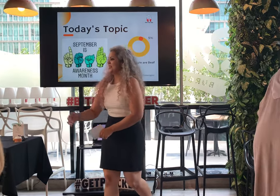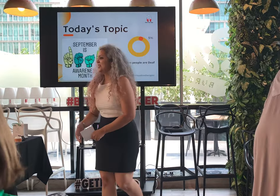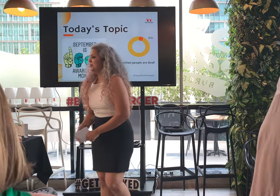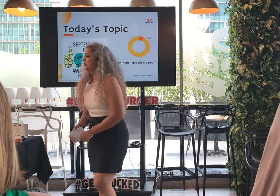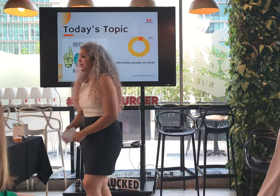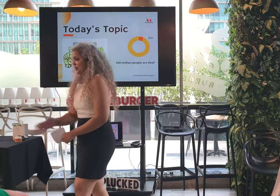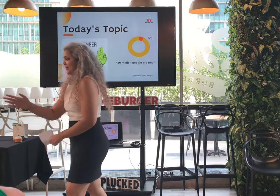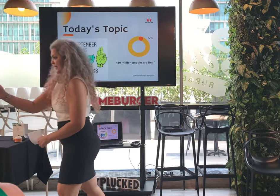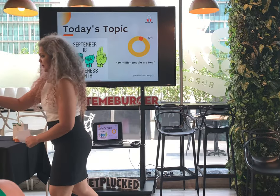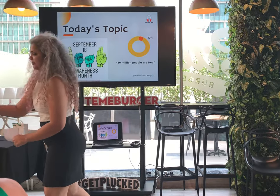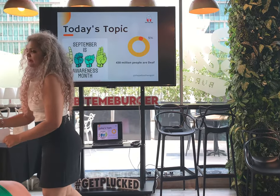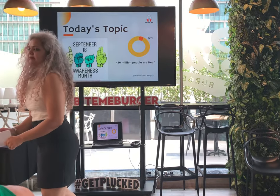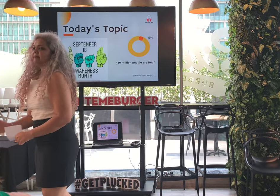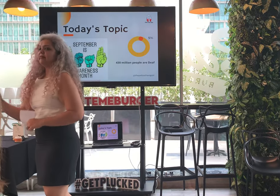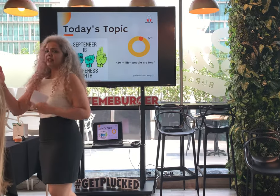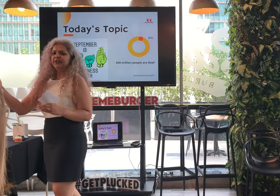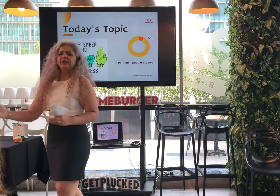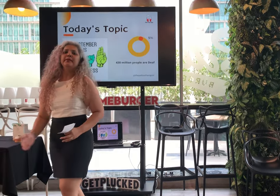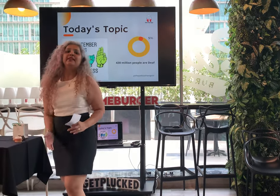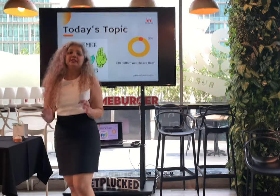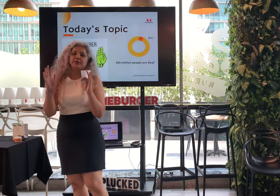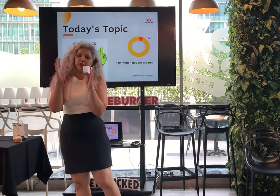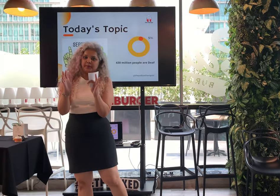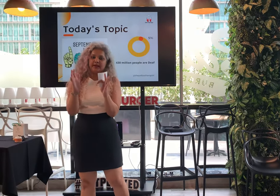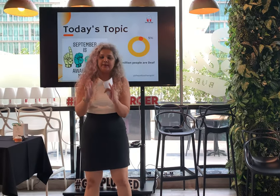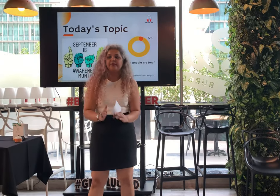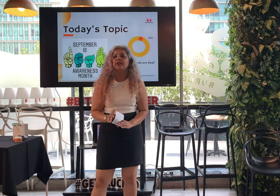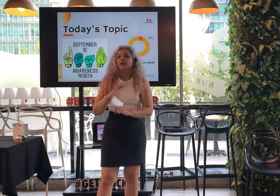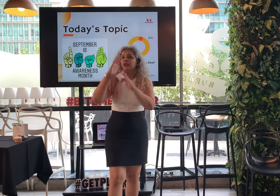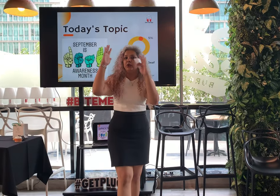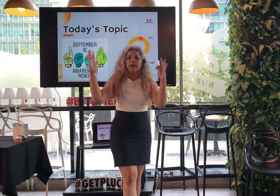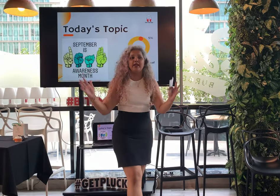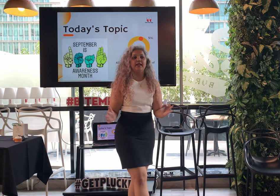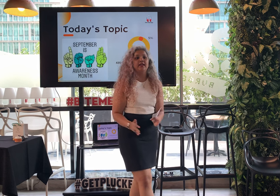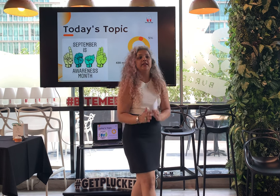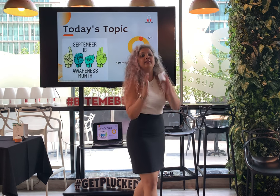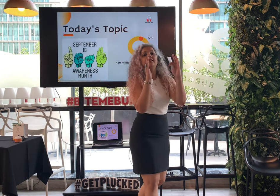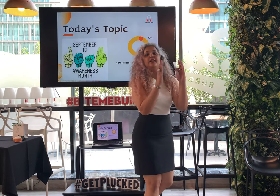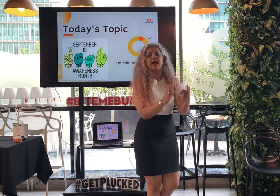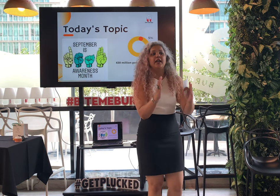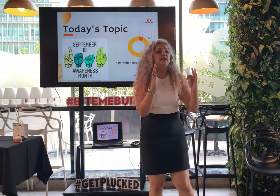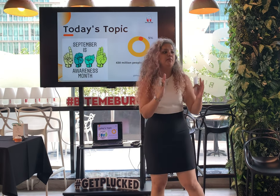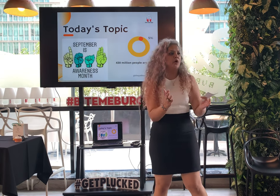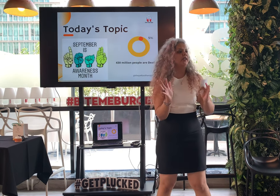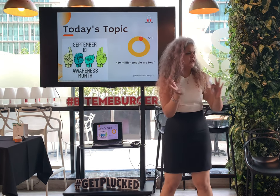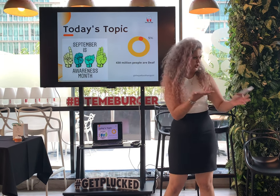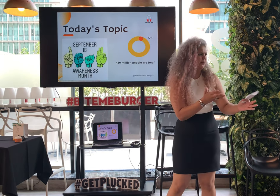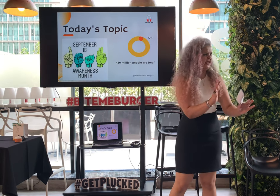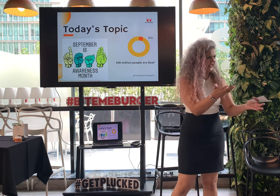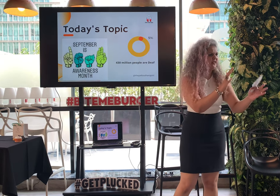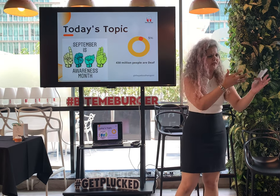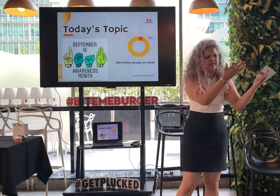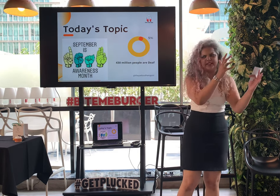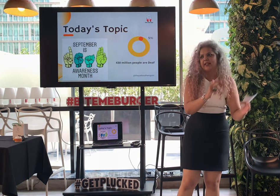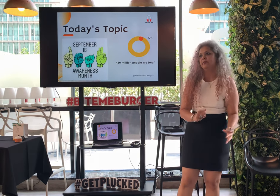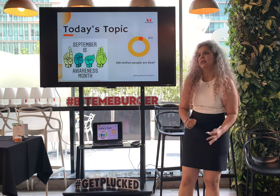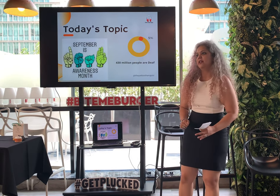3 million is for Dubai. UAE is 9.2 million, roughly 10 million.